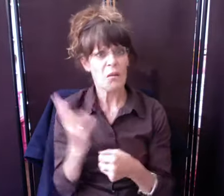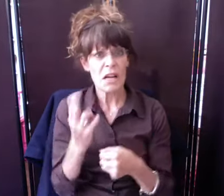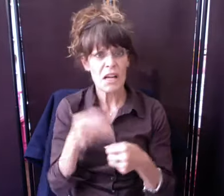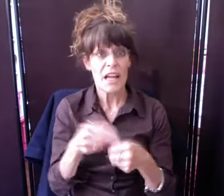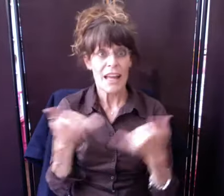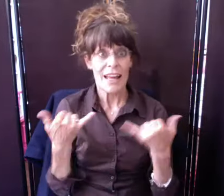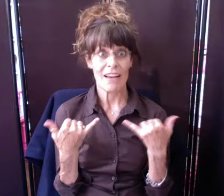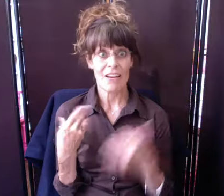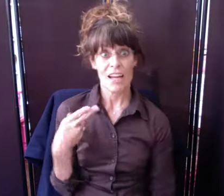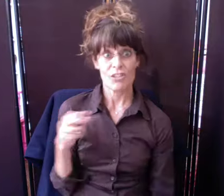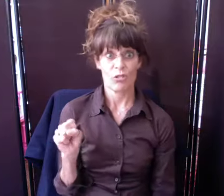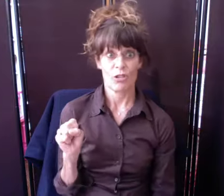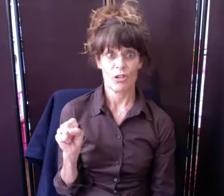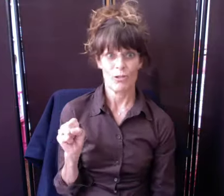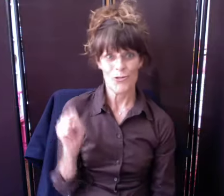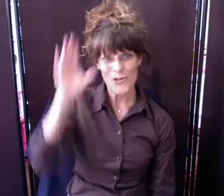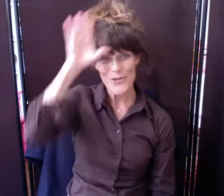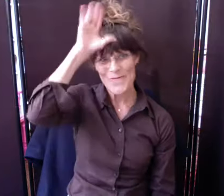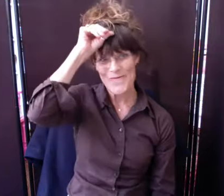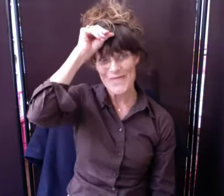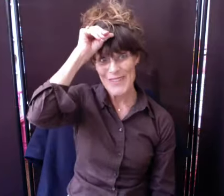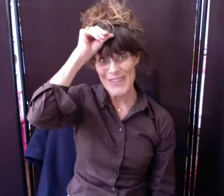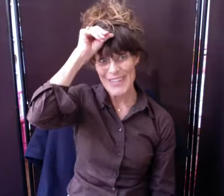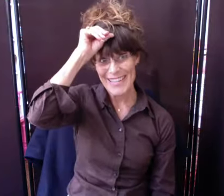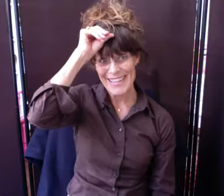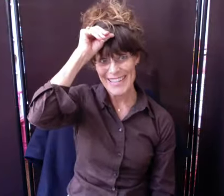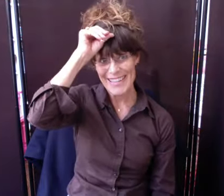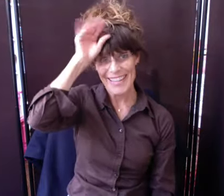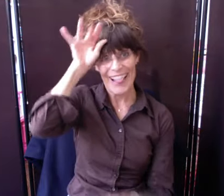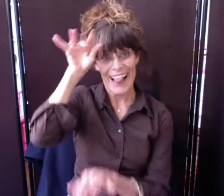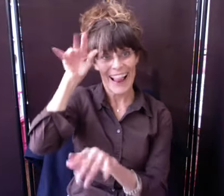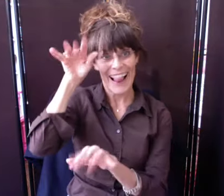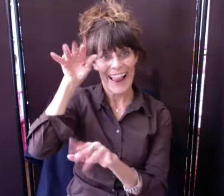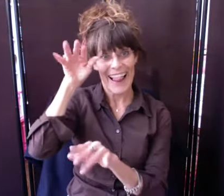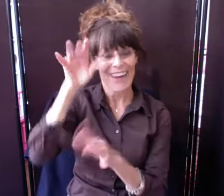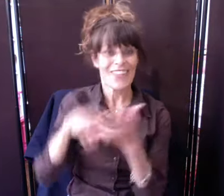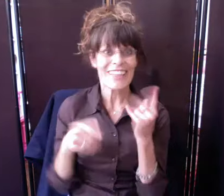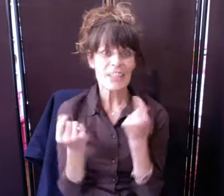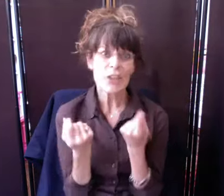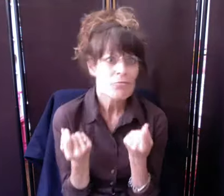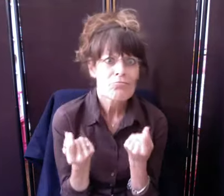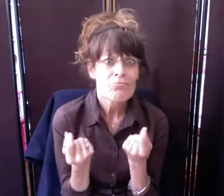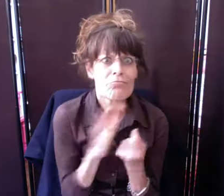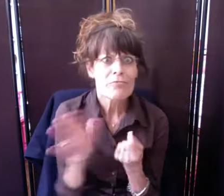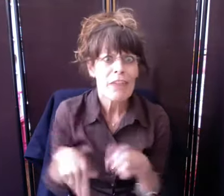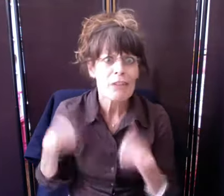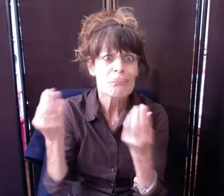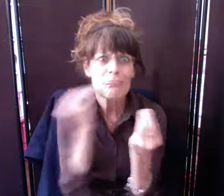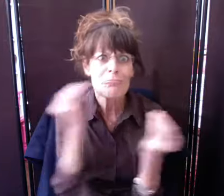Now it's boys, and what do you do with them? I never even kissed a boy, and all my friends are whores. They've already slept